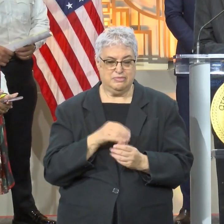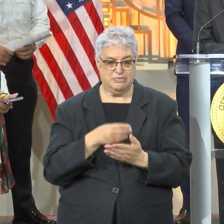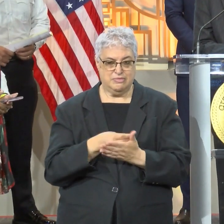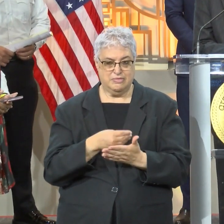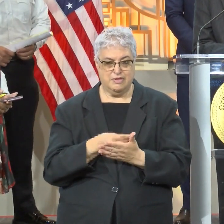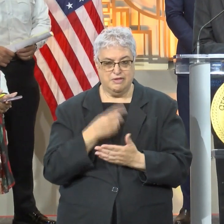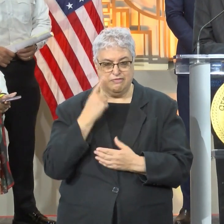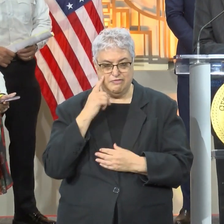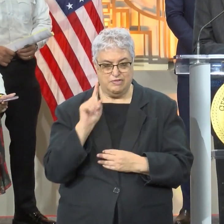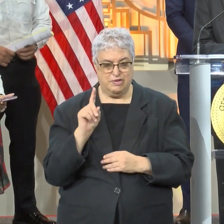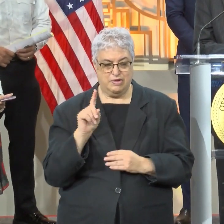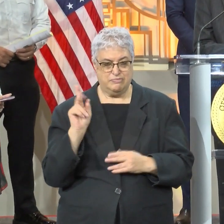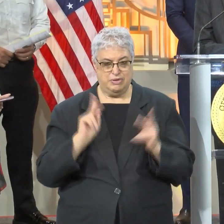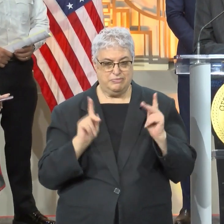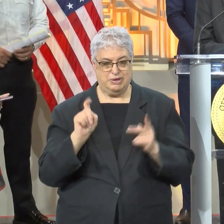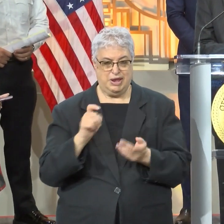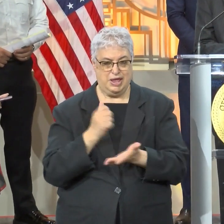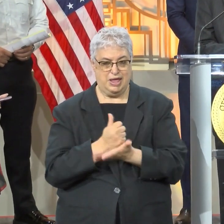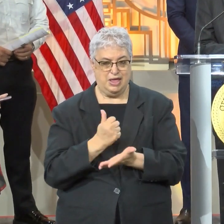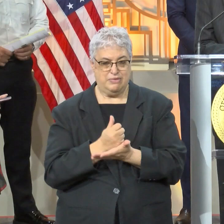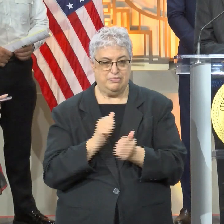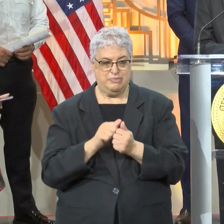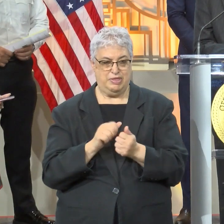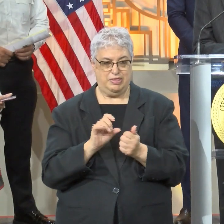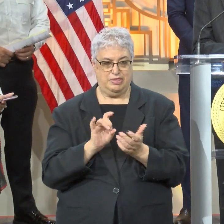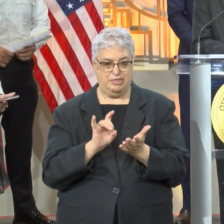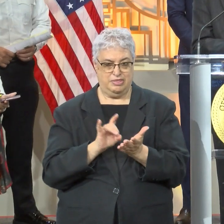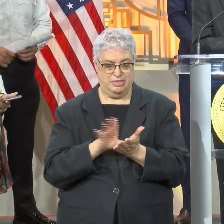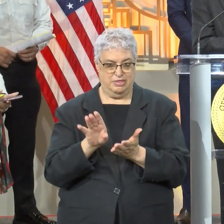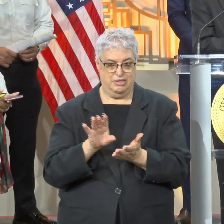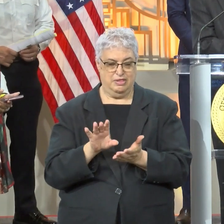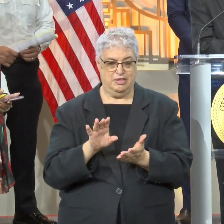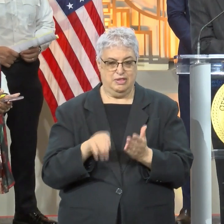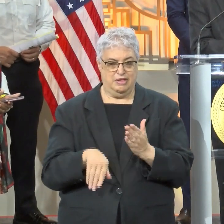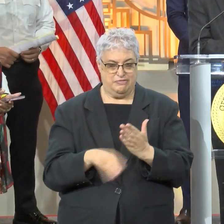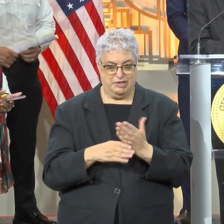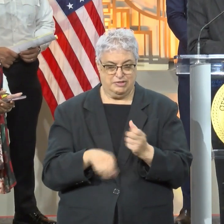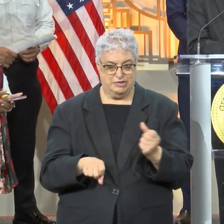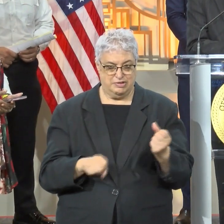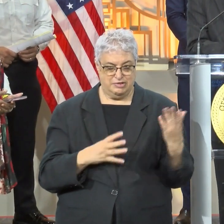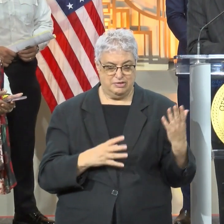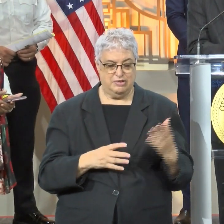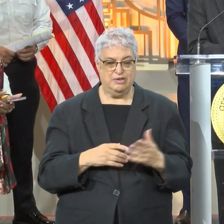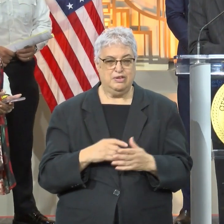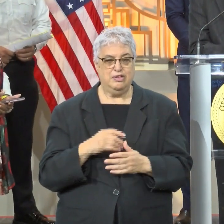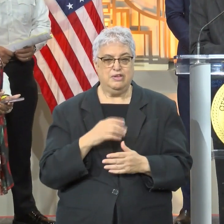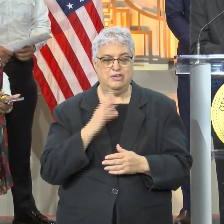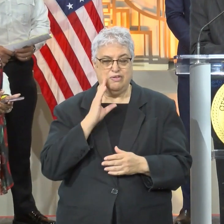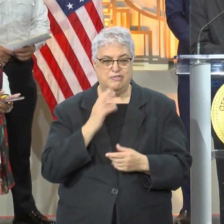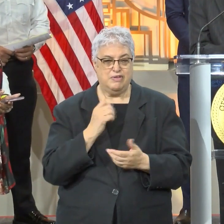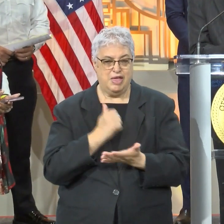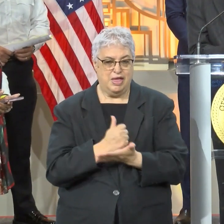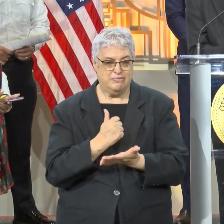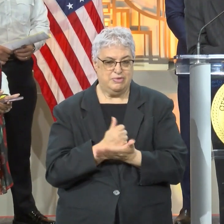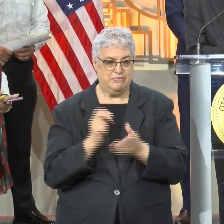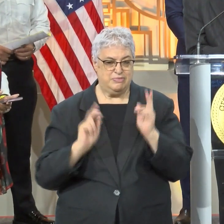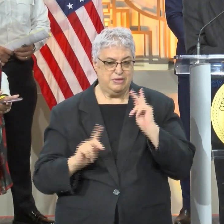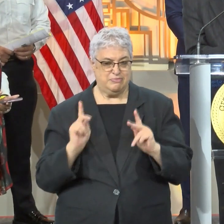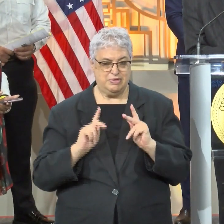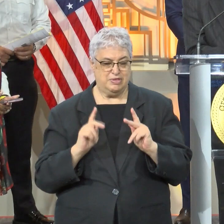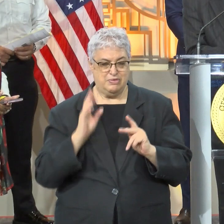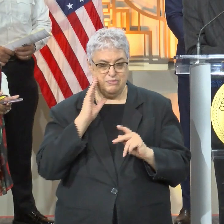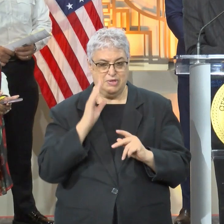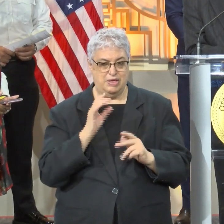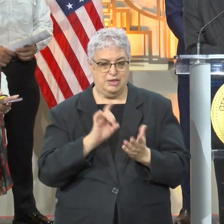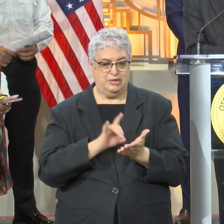for those who need help with evictions. You were very generous in working to help persons who were about to